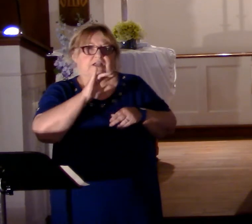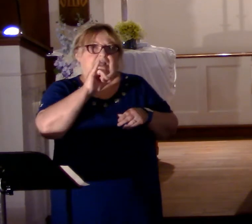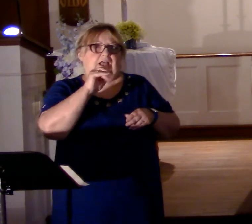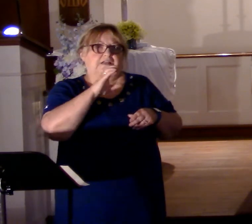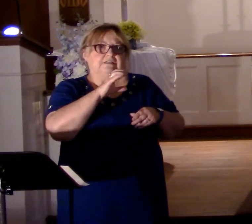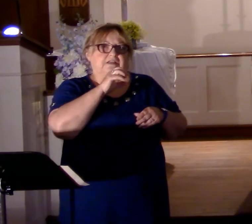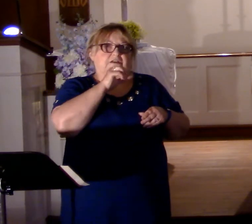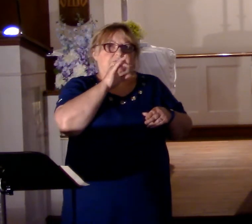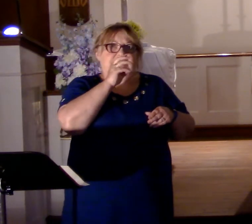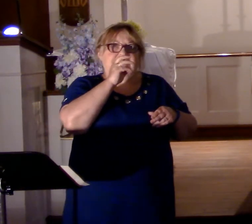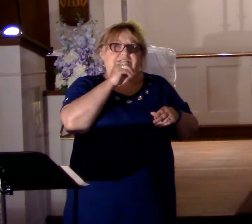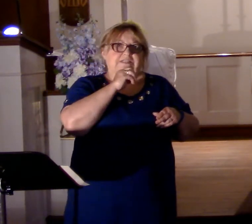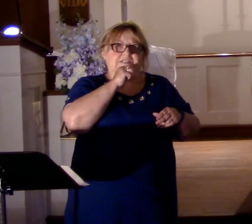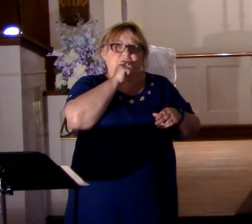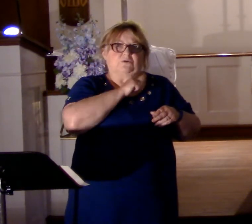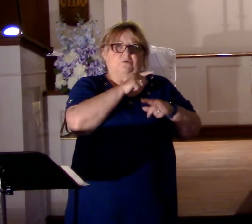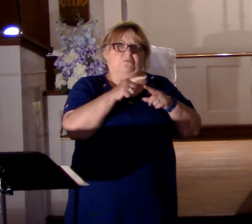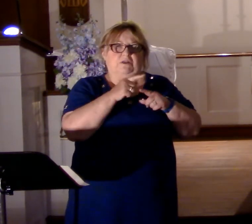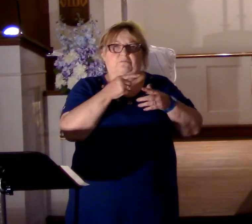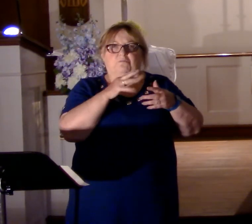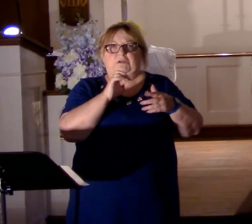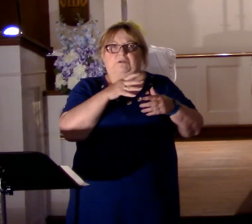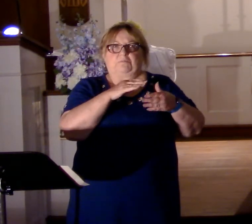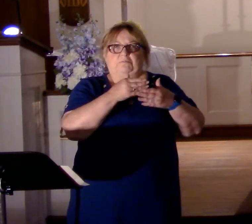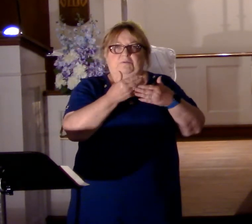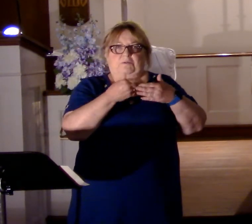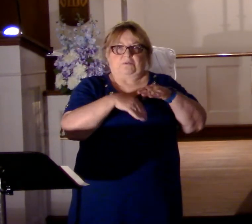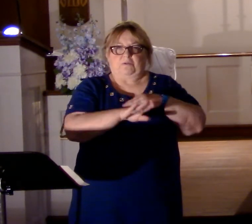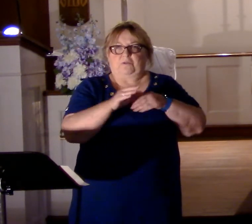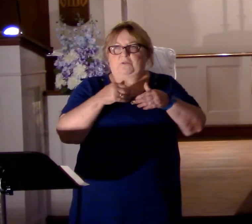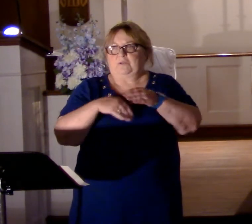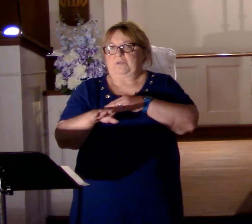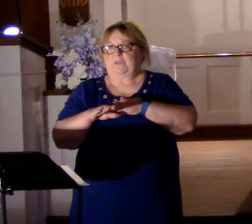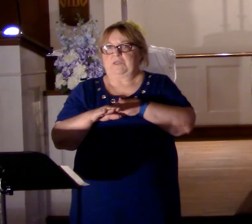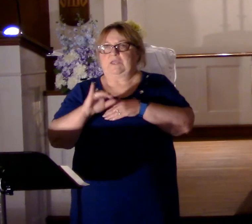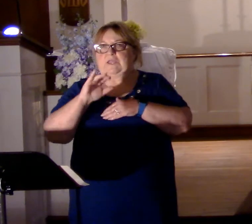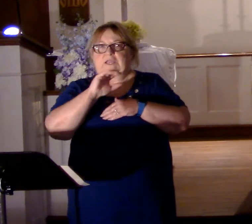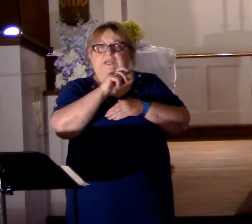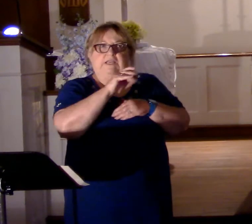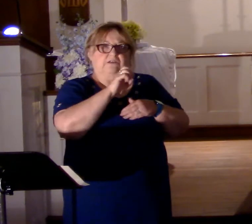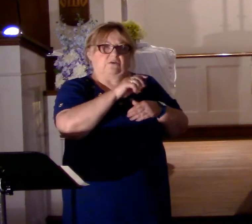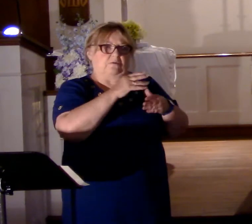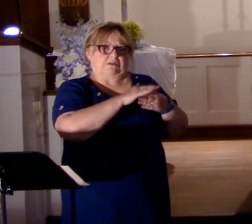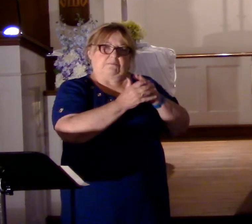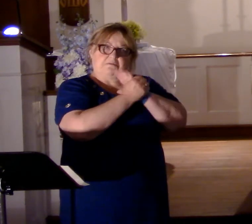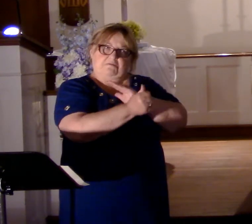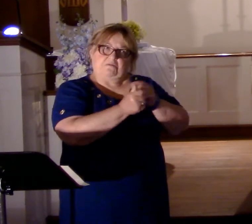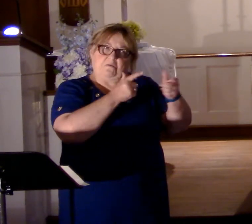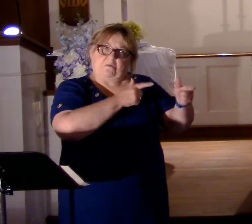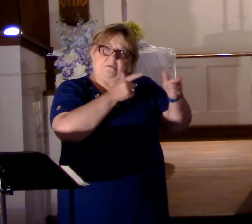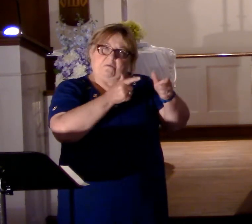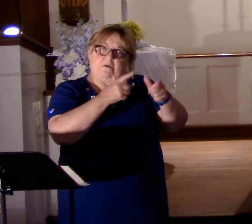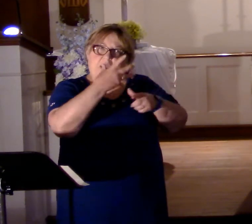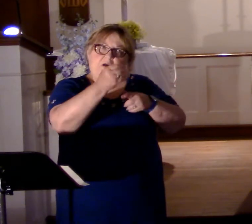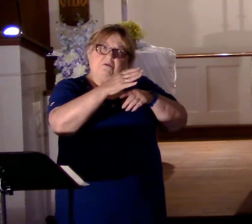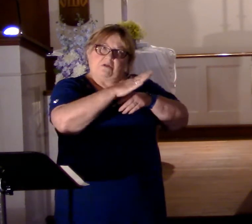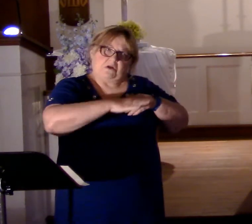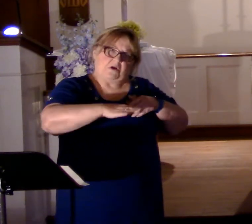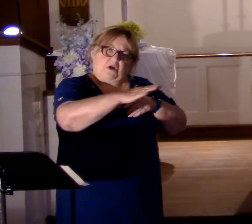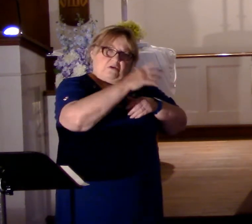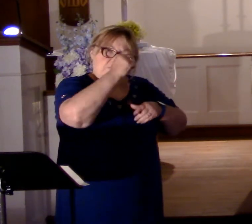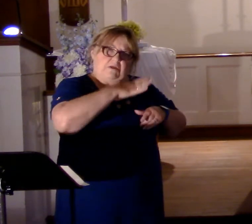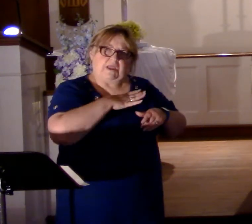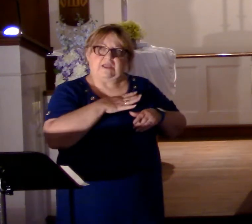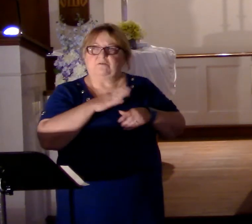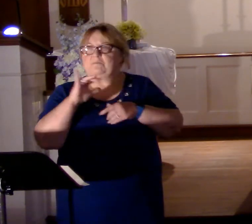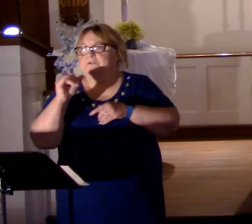old when Rebekah gave birth to them. The boys grew up, and Esau became a skillful hunter, a man of the open country, while